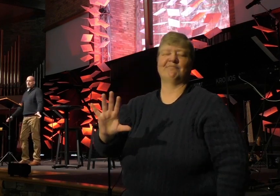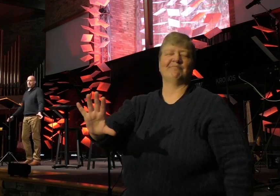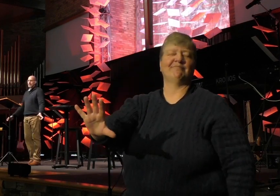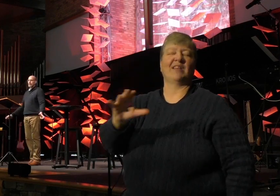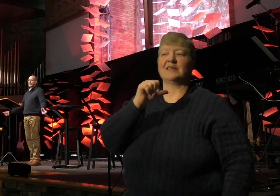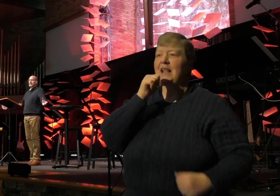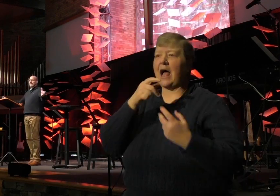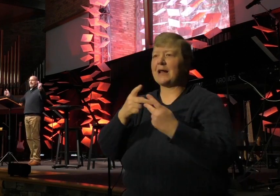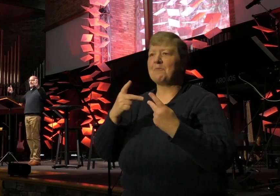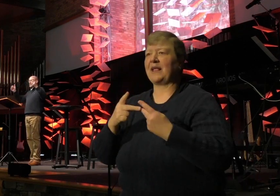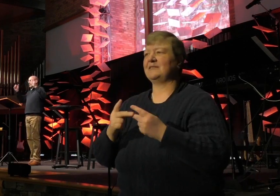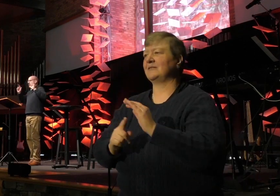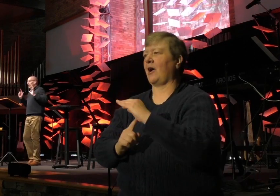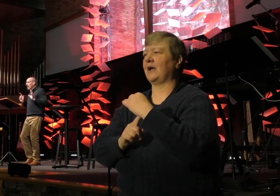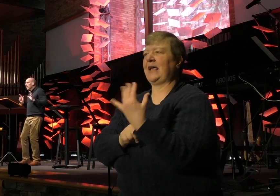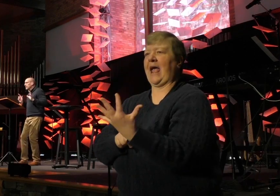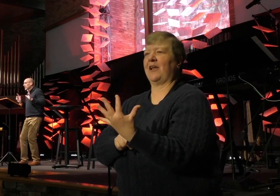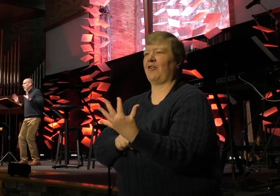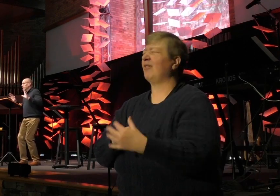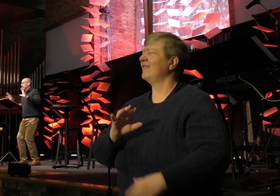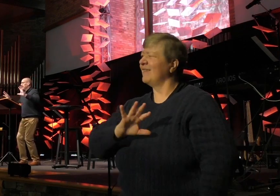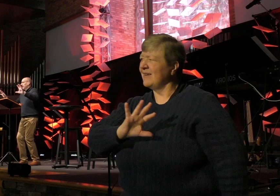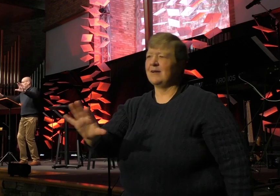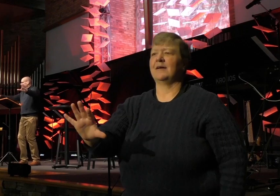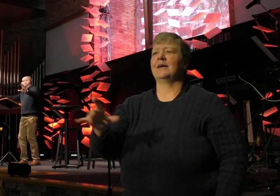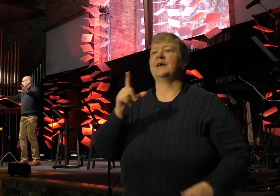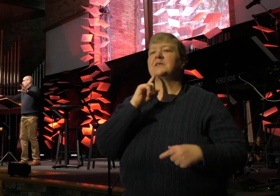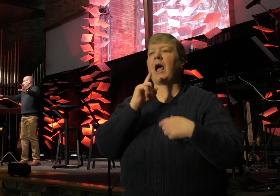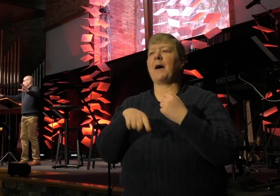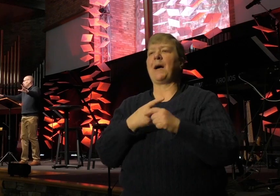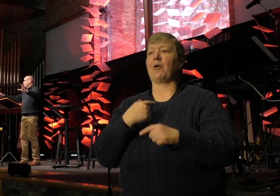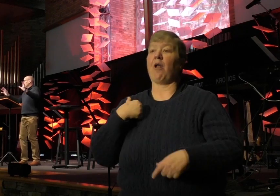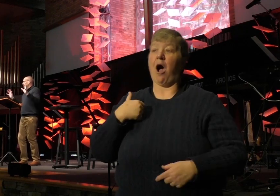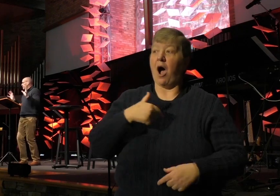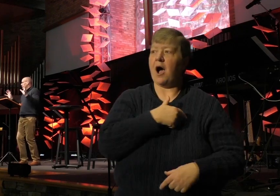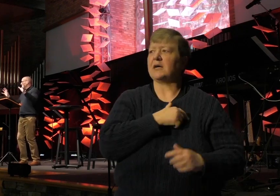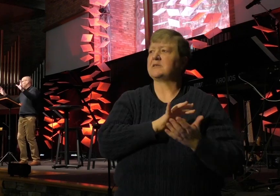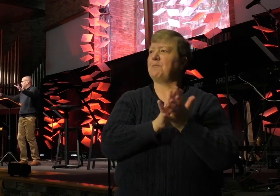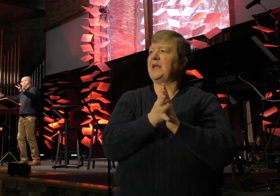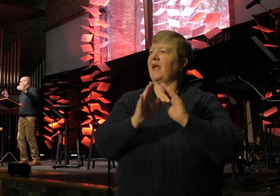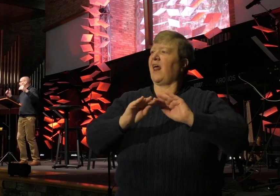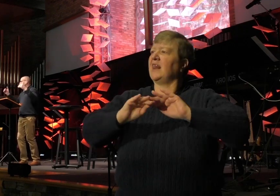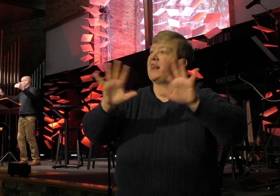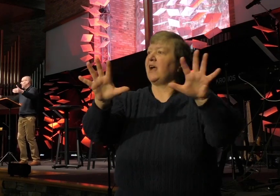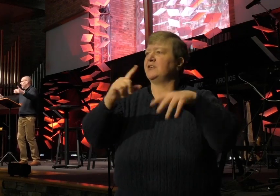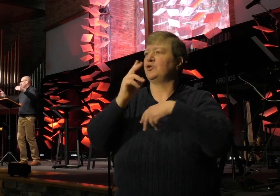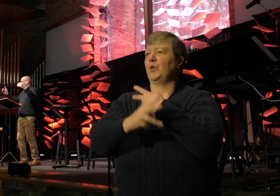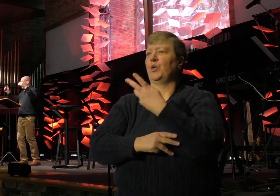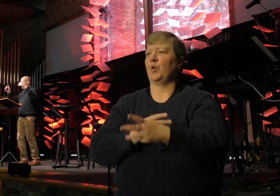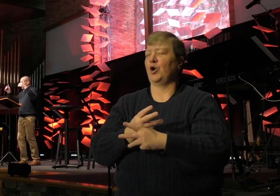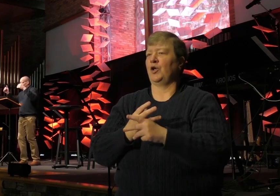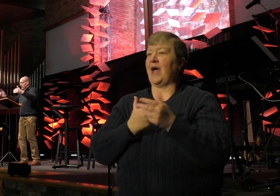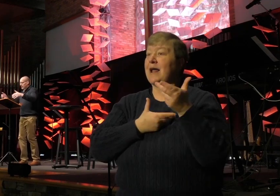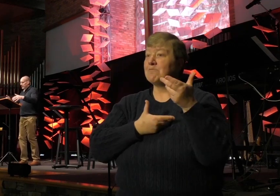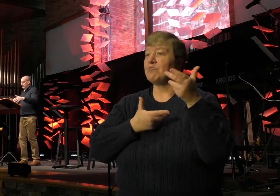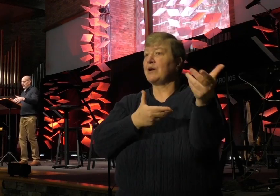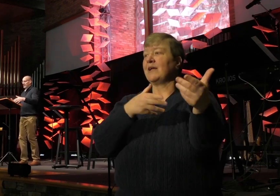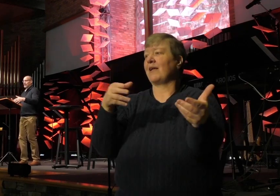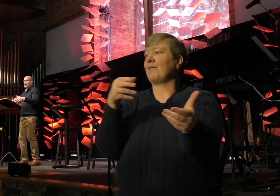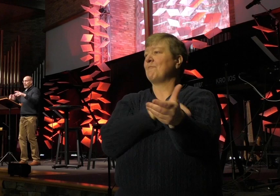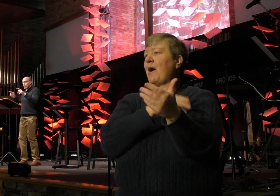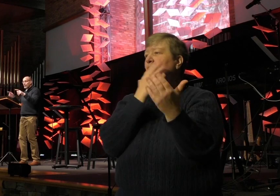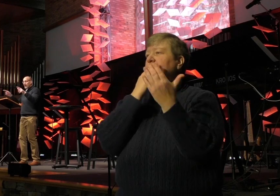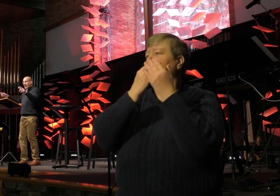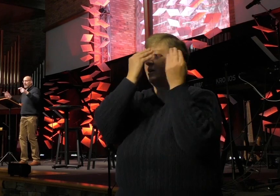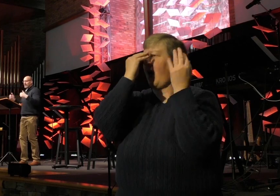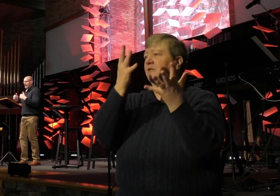about a place of the tomb. It is about us being light to the world and bringing the powerful gospel for people to